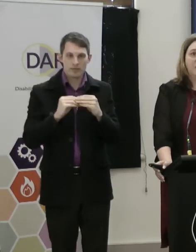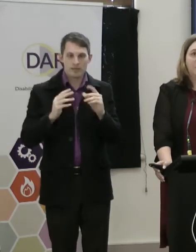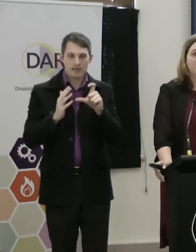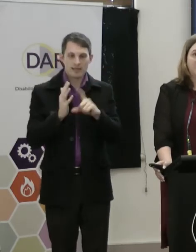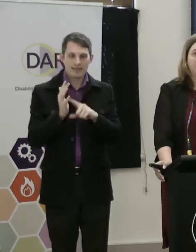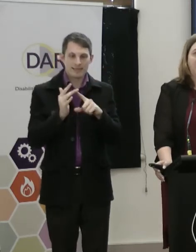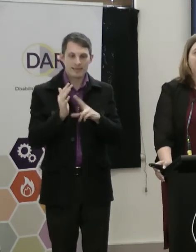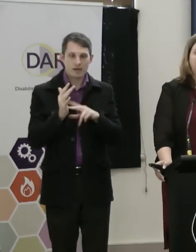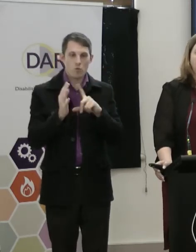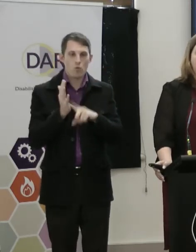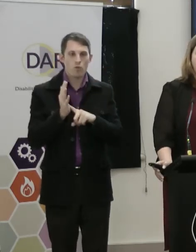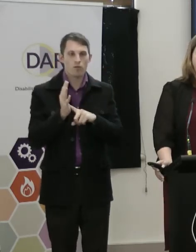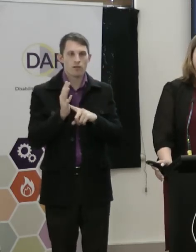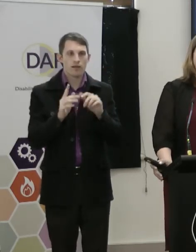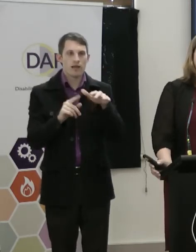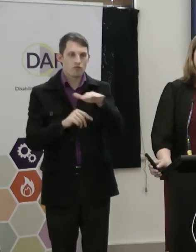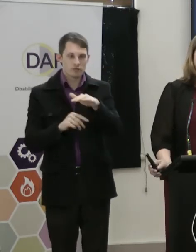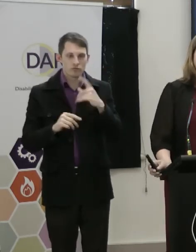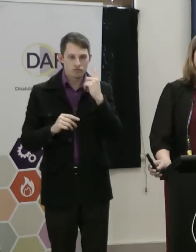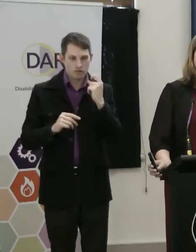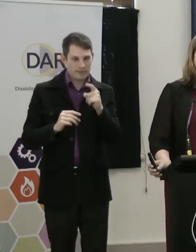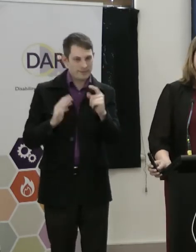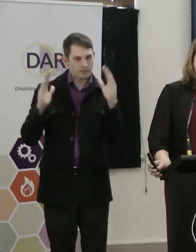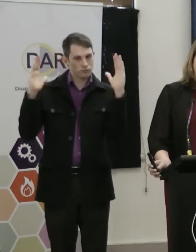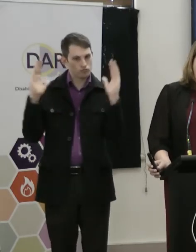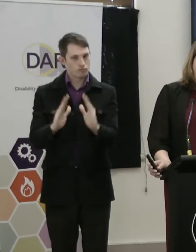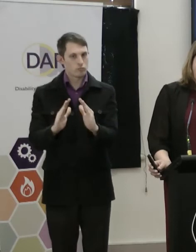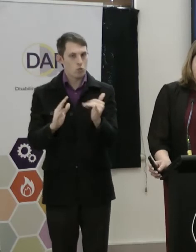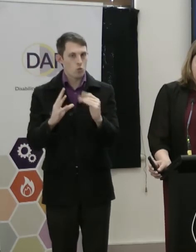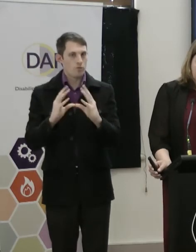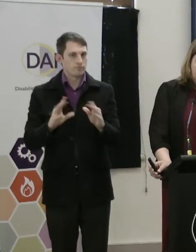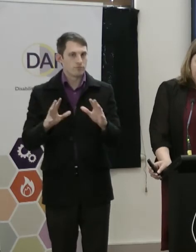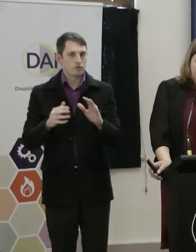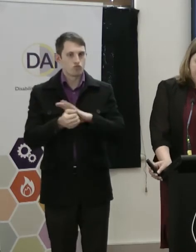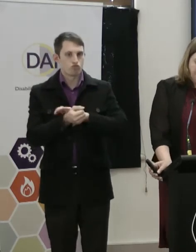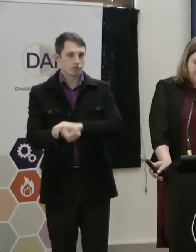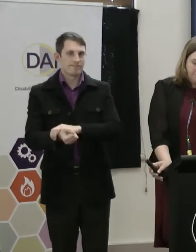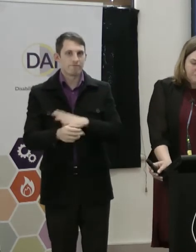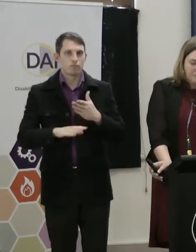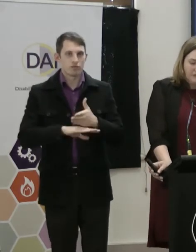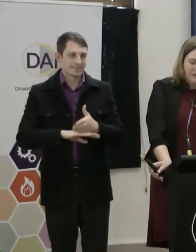particular around positive behaviour support and the reduction and elimination of the use of restrictive practices.